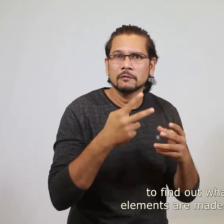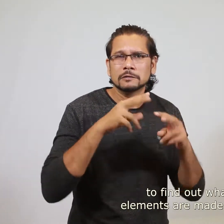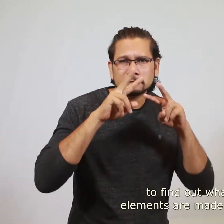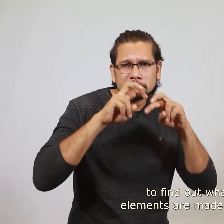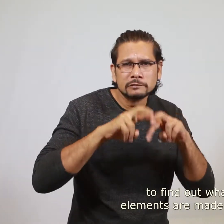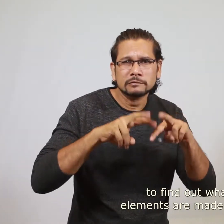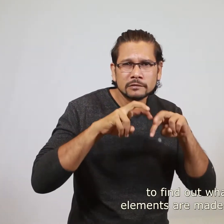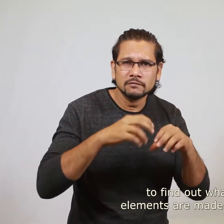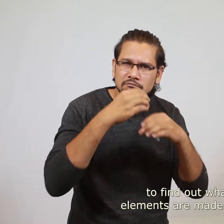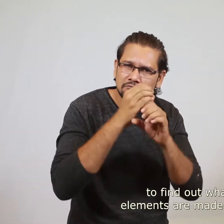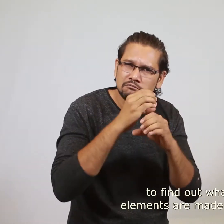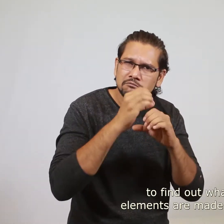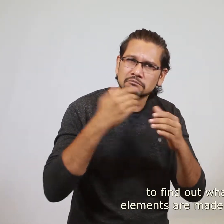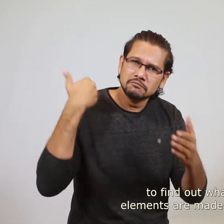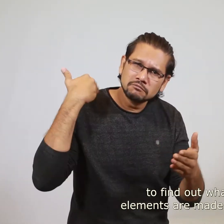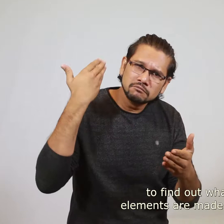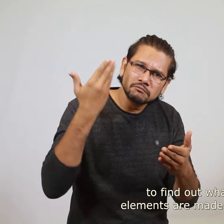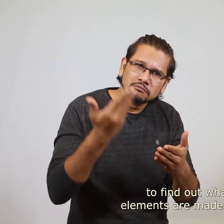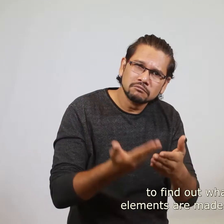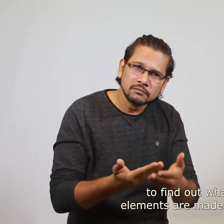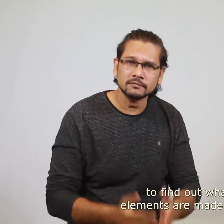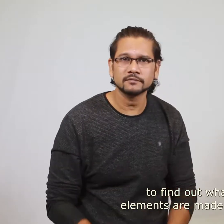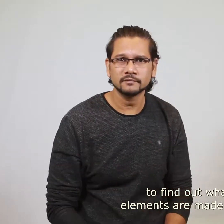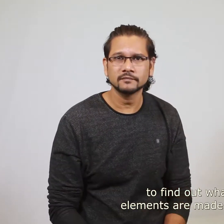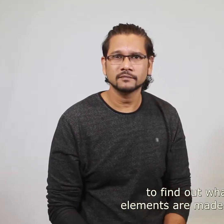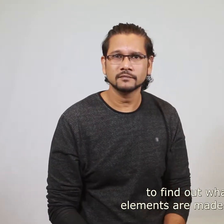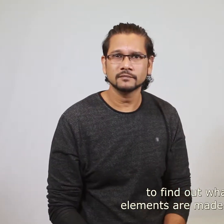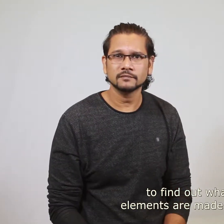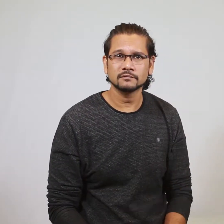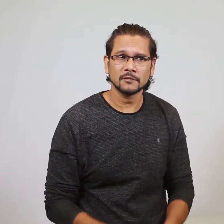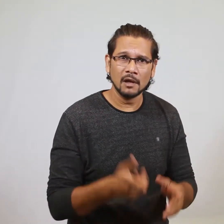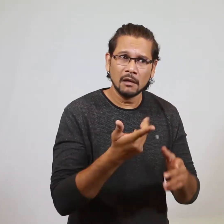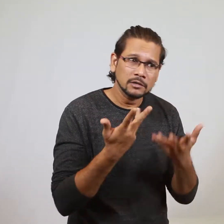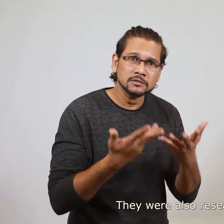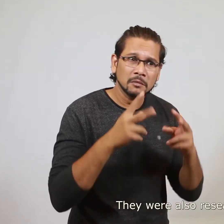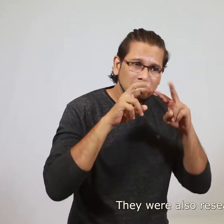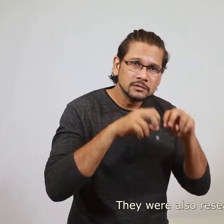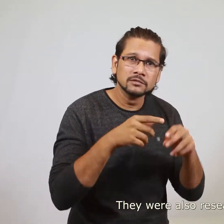To find out what elements are made up of. They were also researching